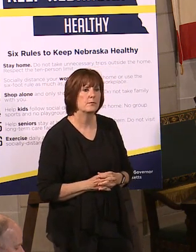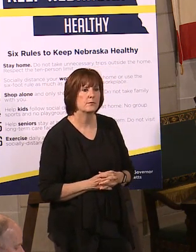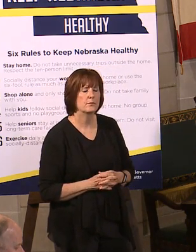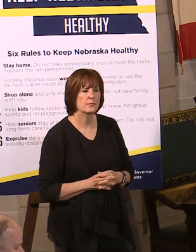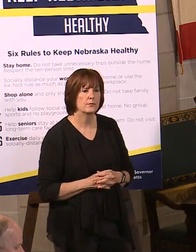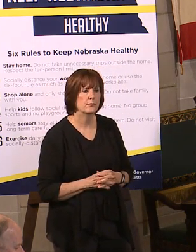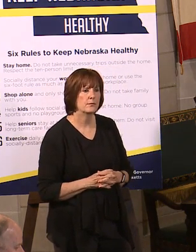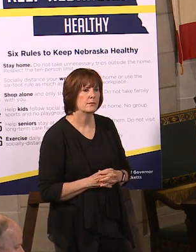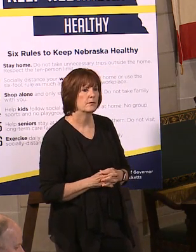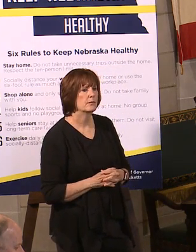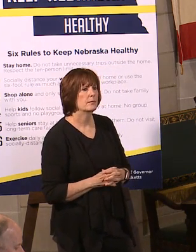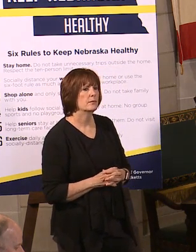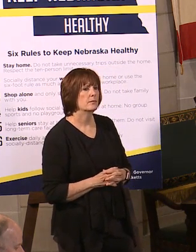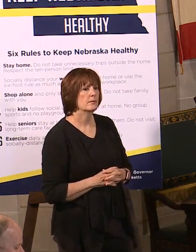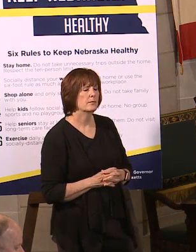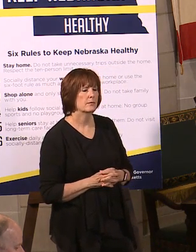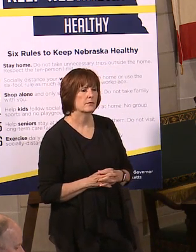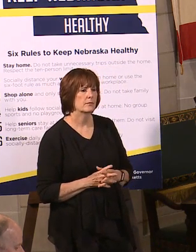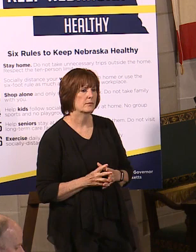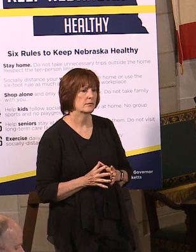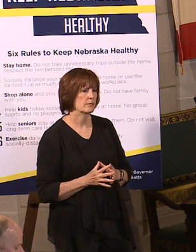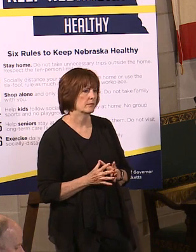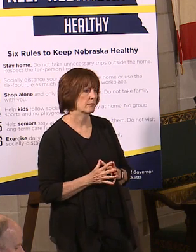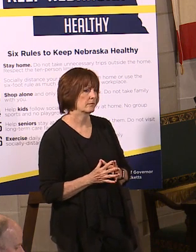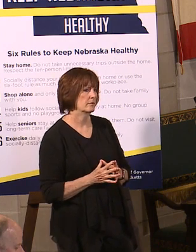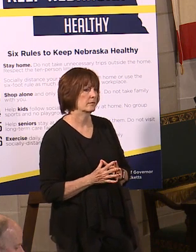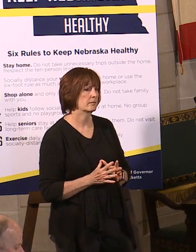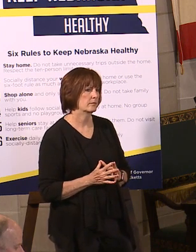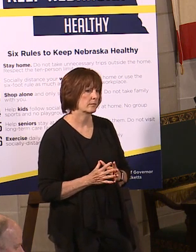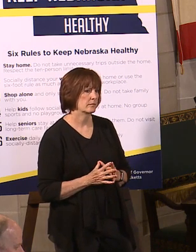once you get done testing the